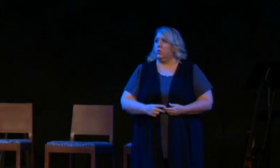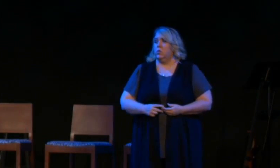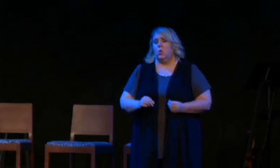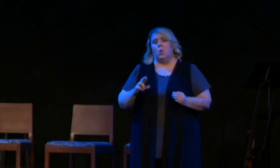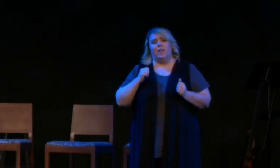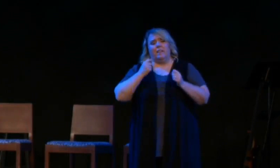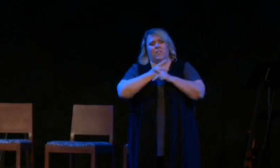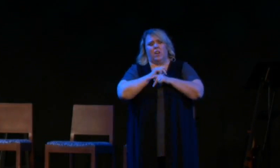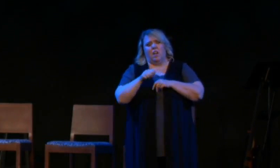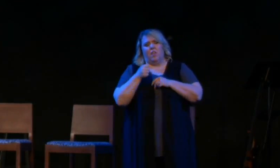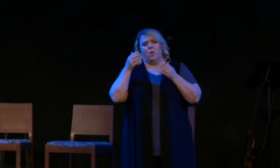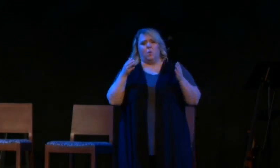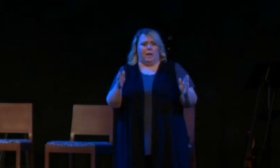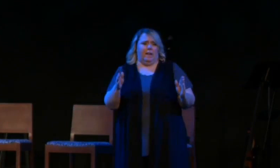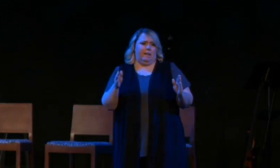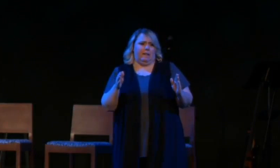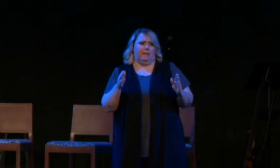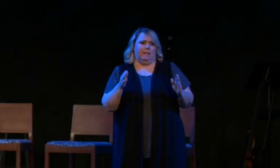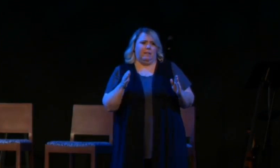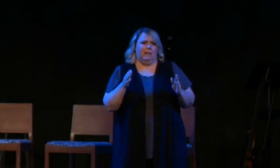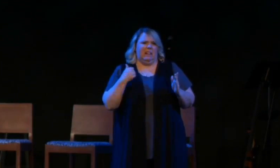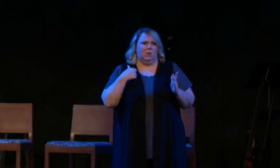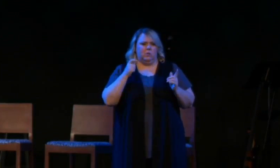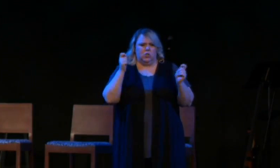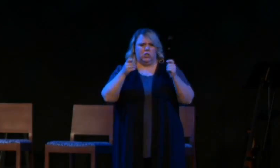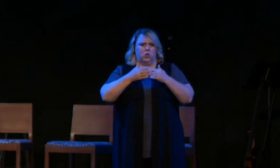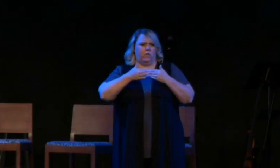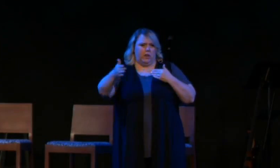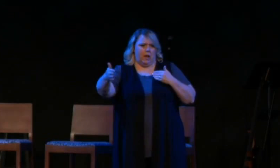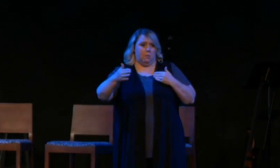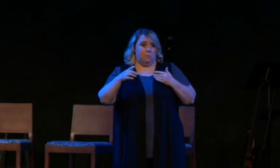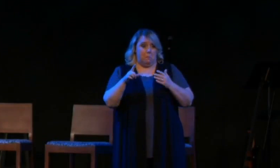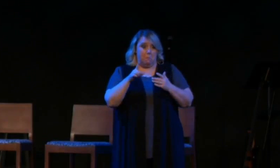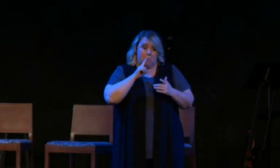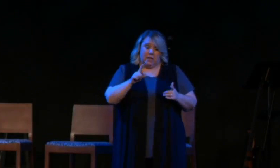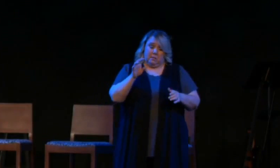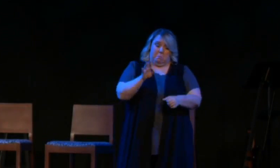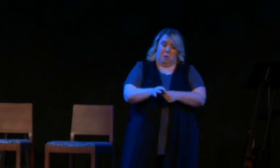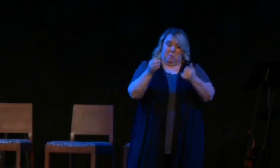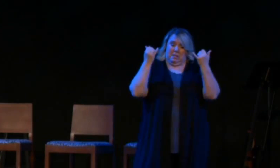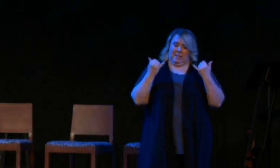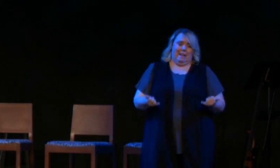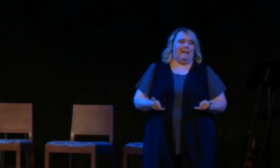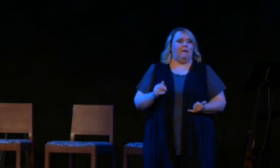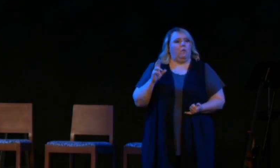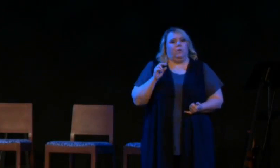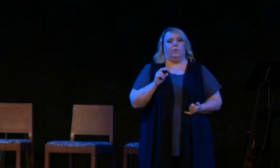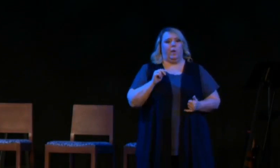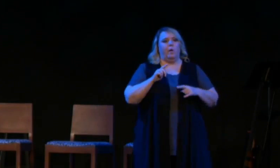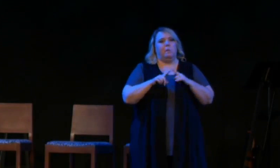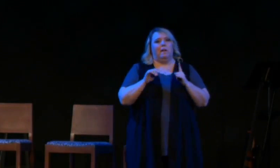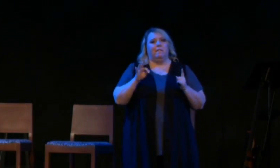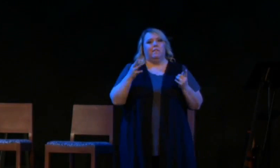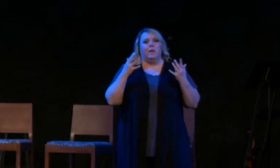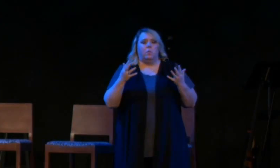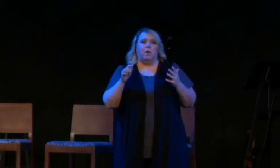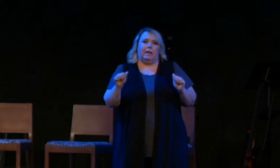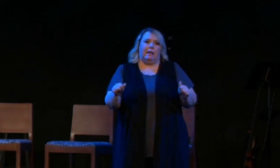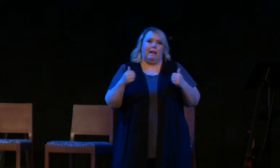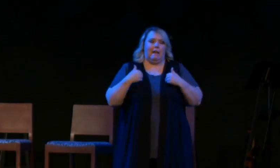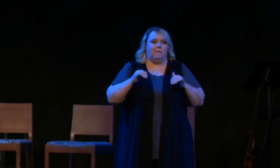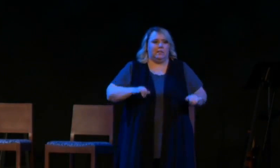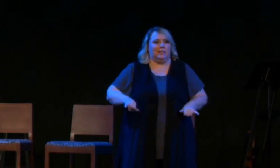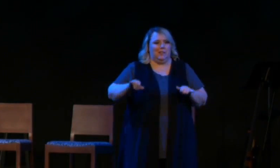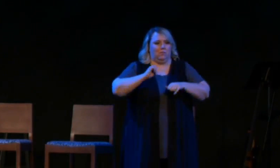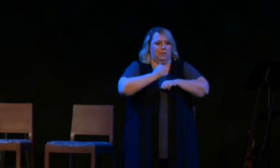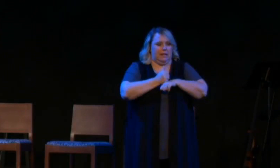other adaptive way of living into this over time. There's no immediate vote that's forced, but if they want to, they can have